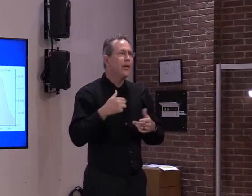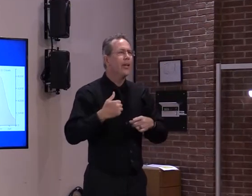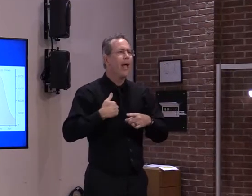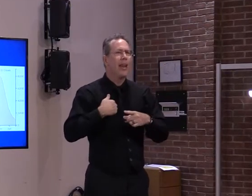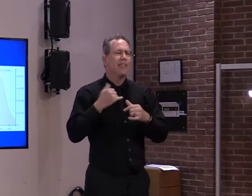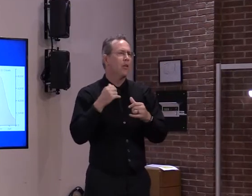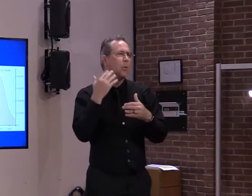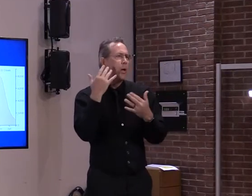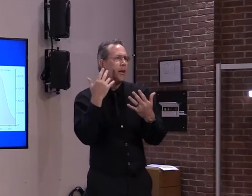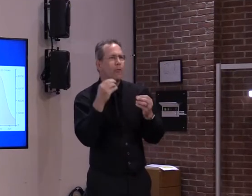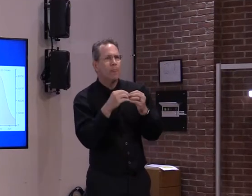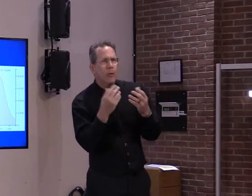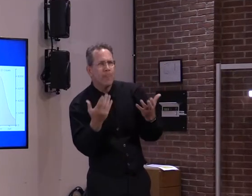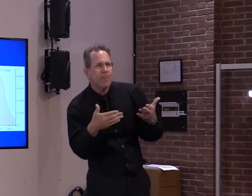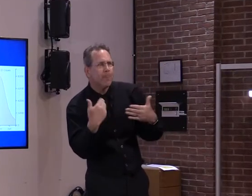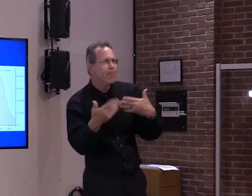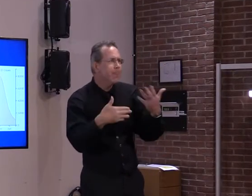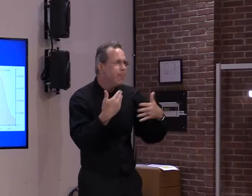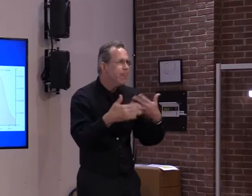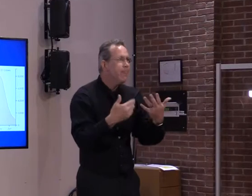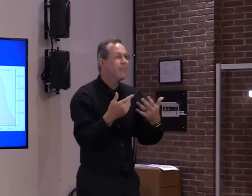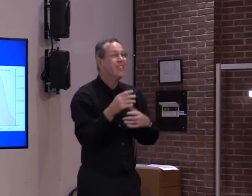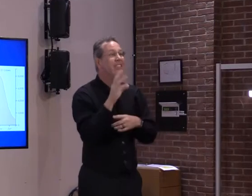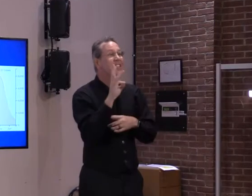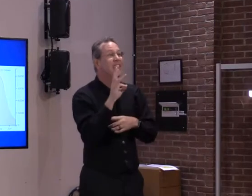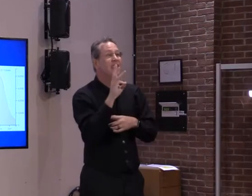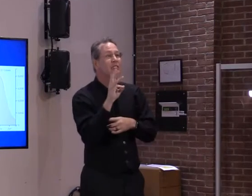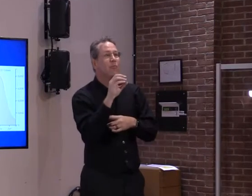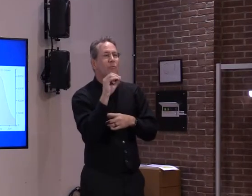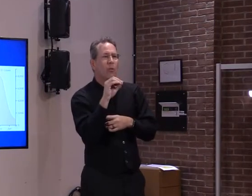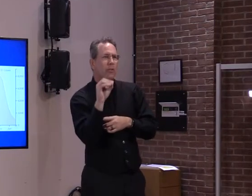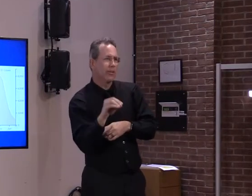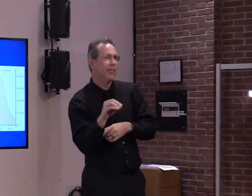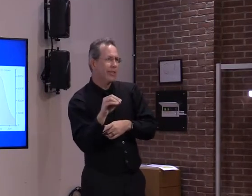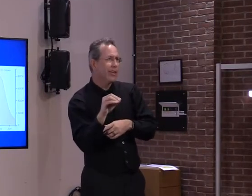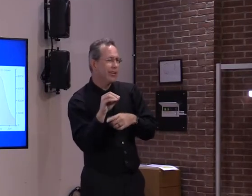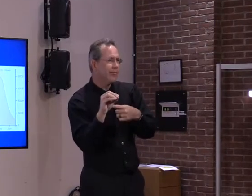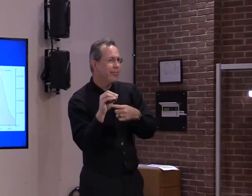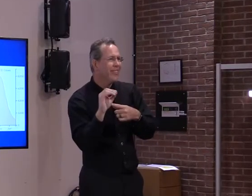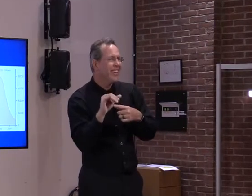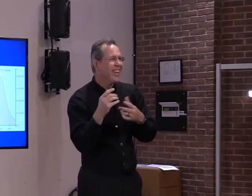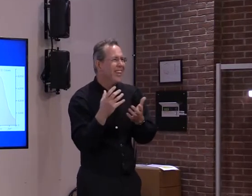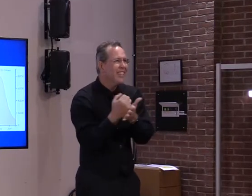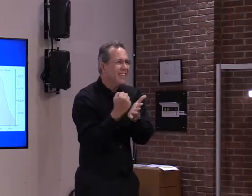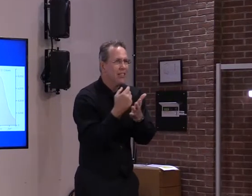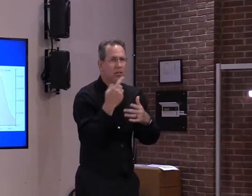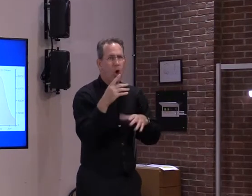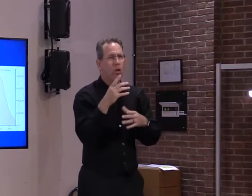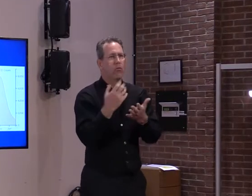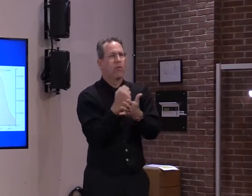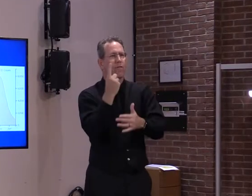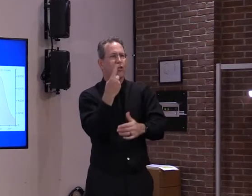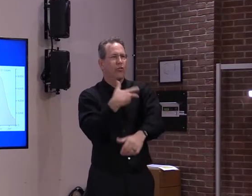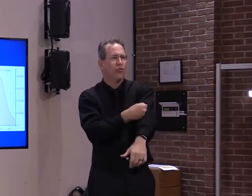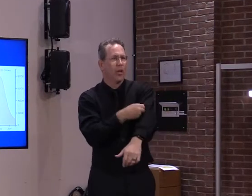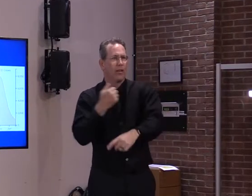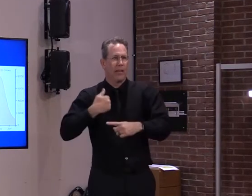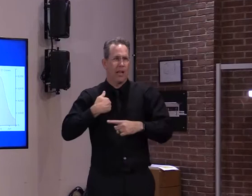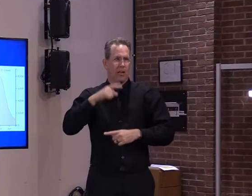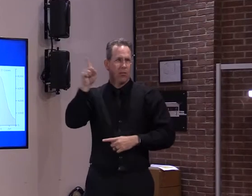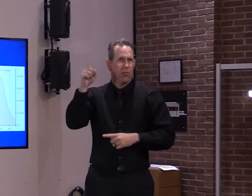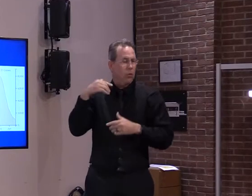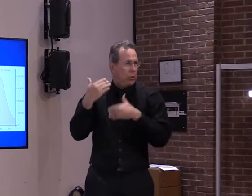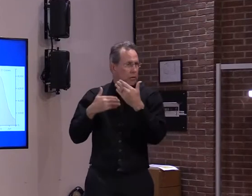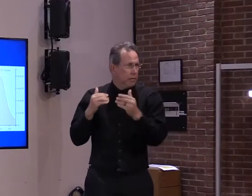the country there stand at 66.7%. with at least one dose and 19.6% who are fully